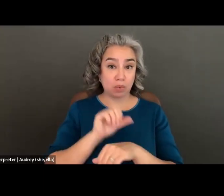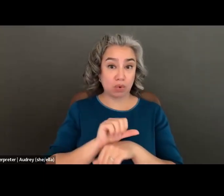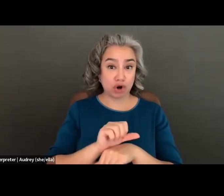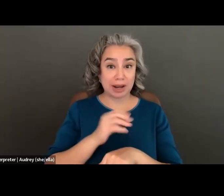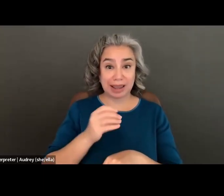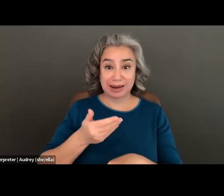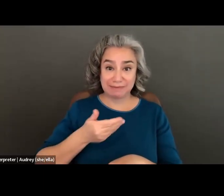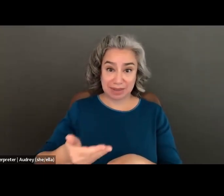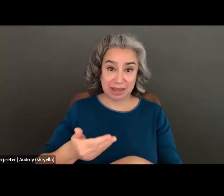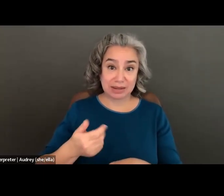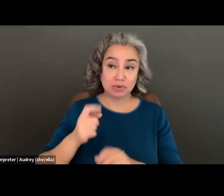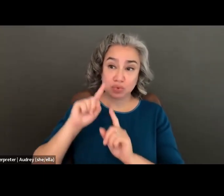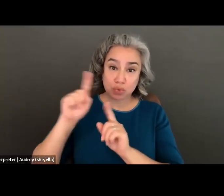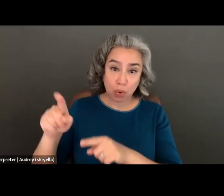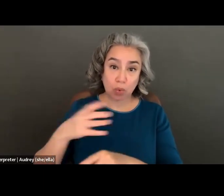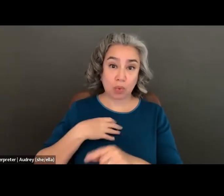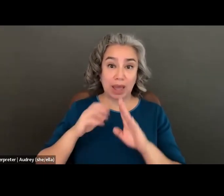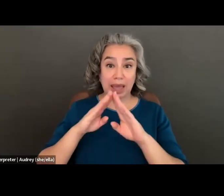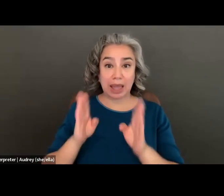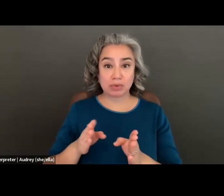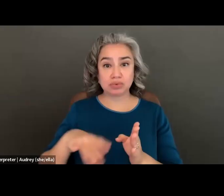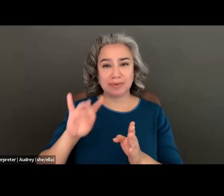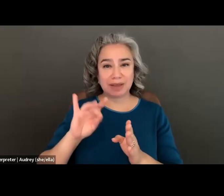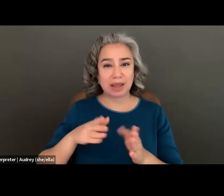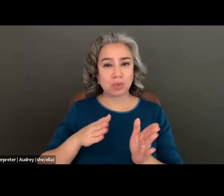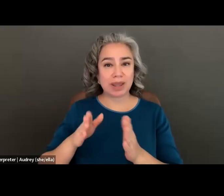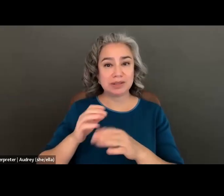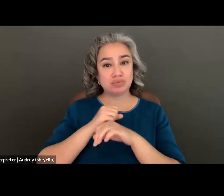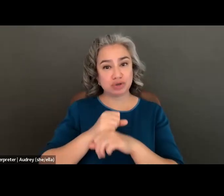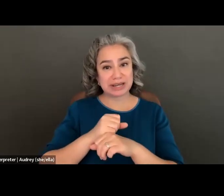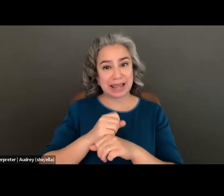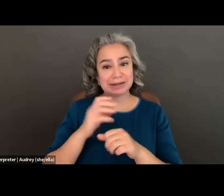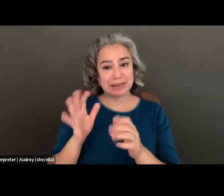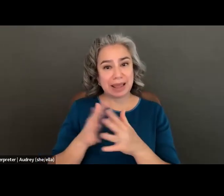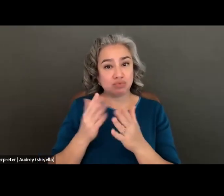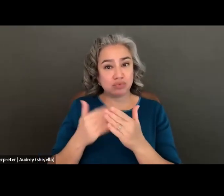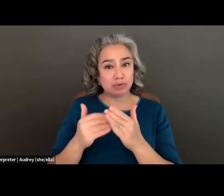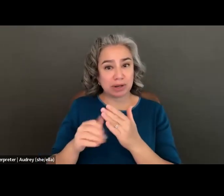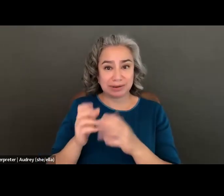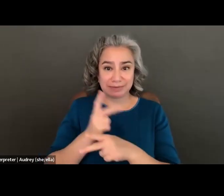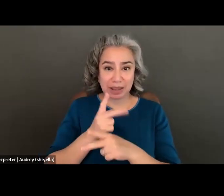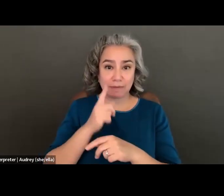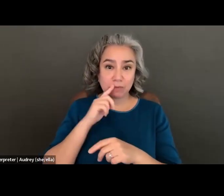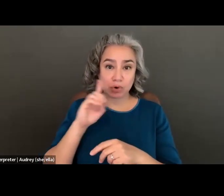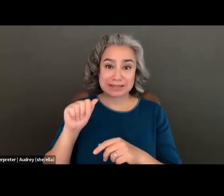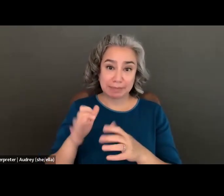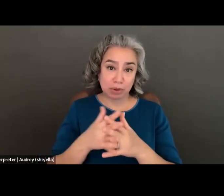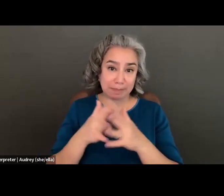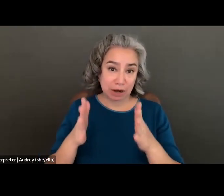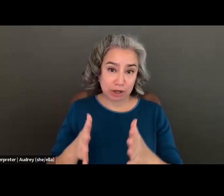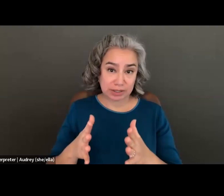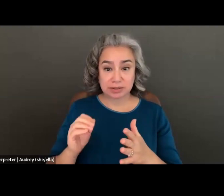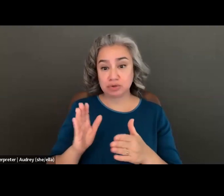invited me to the White House to find ways to protect reproductive care for disabled Americans. By